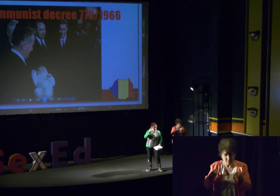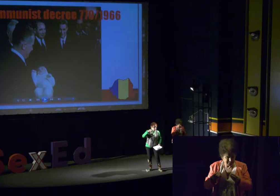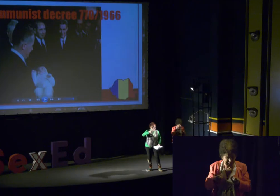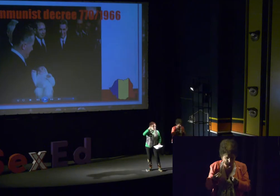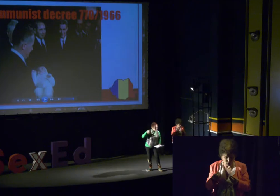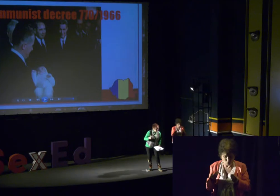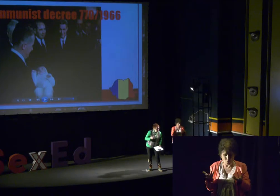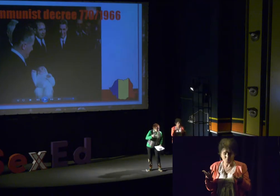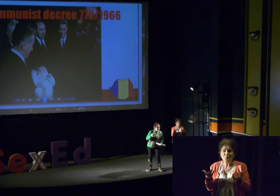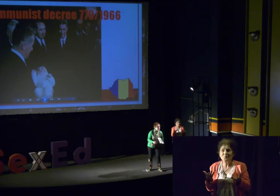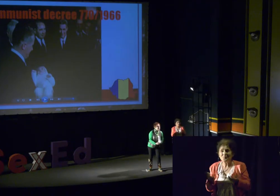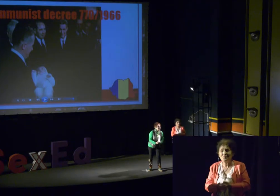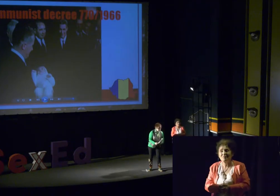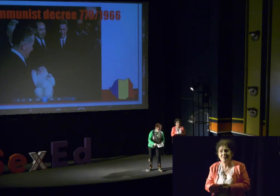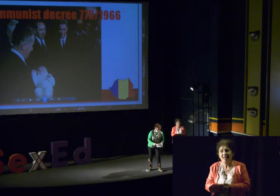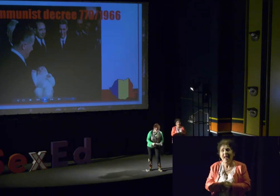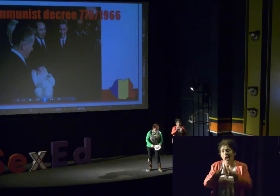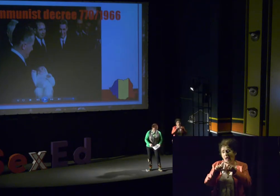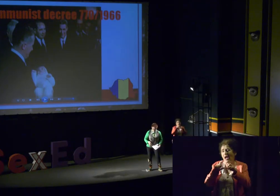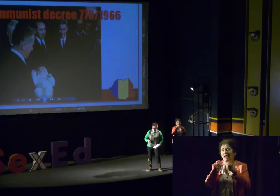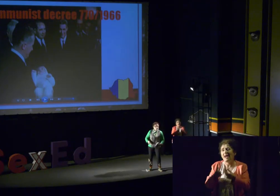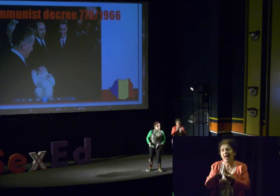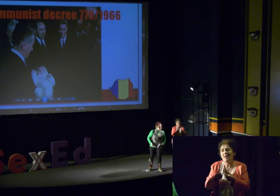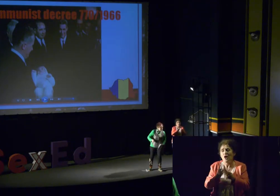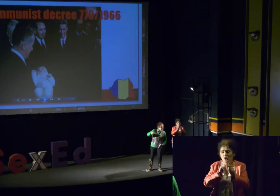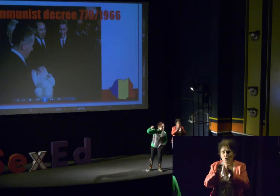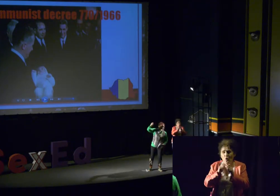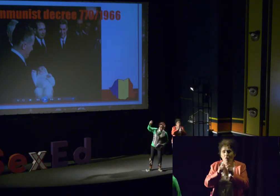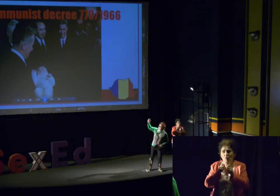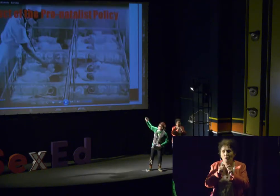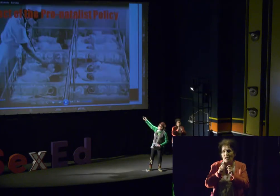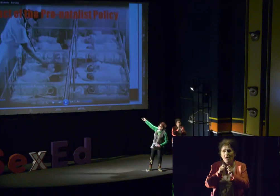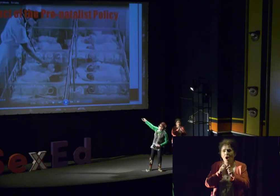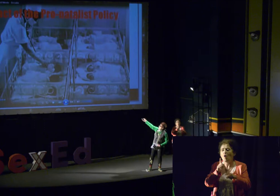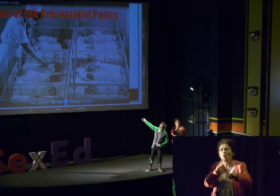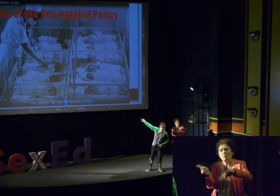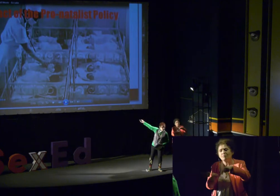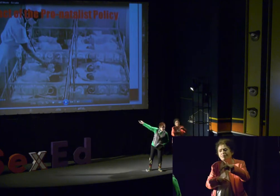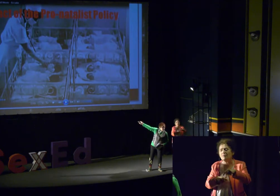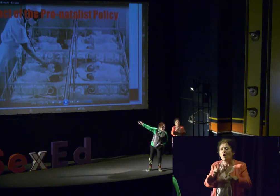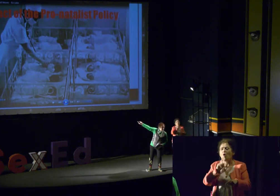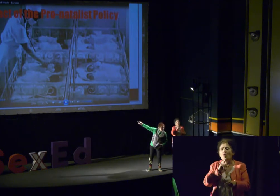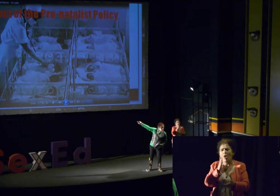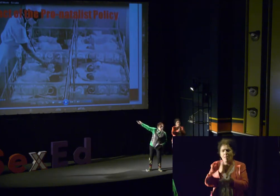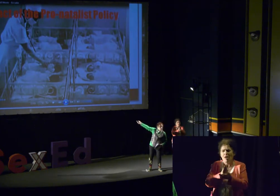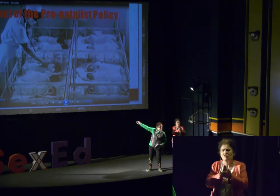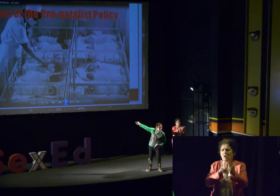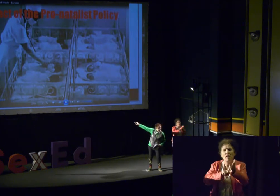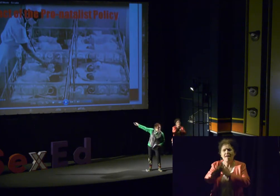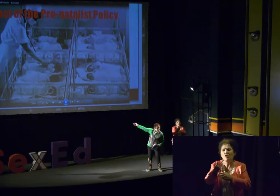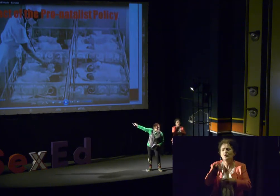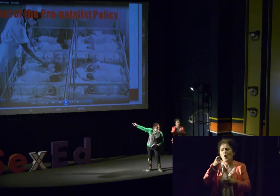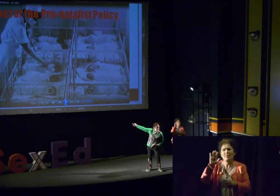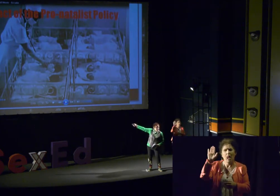of theory is coming back to haunt us." What was the impact of his policy? What do you